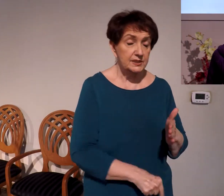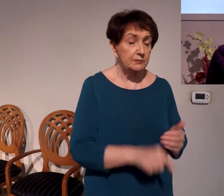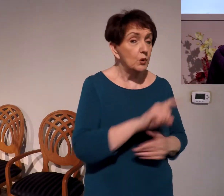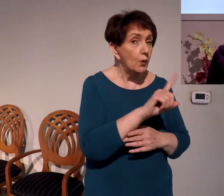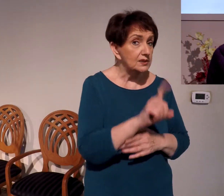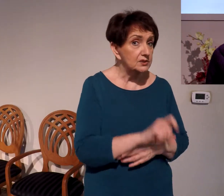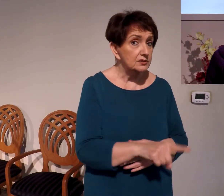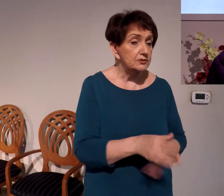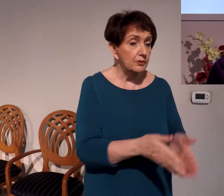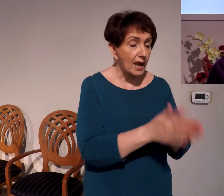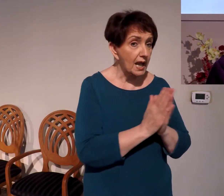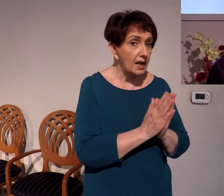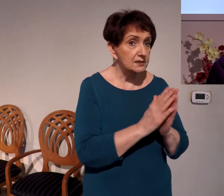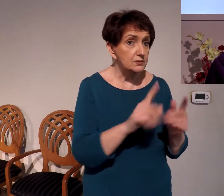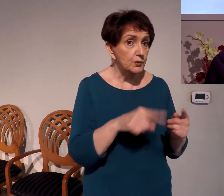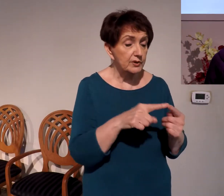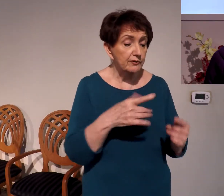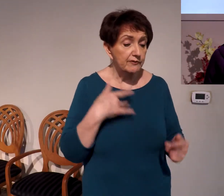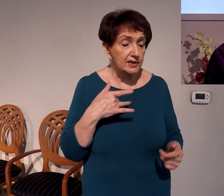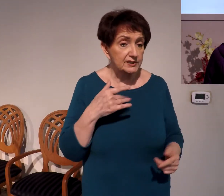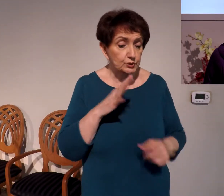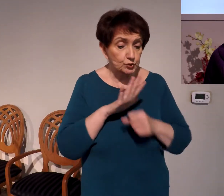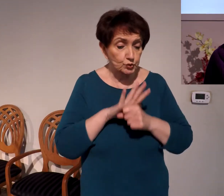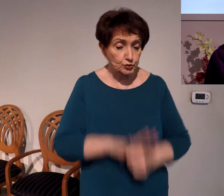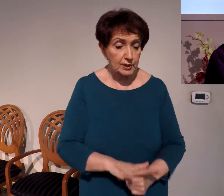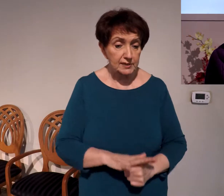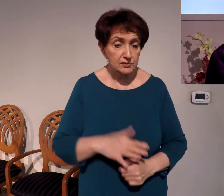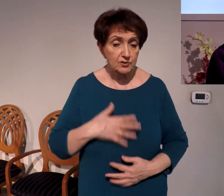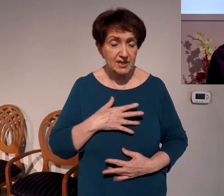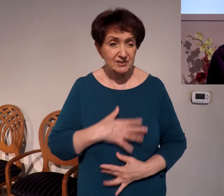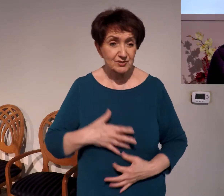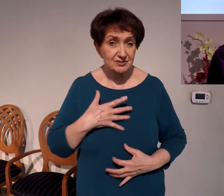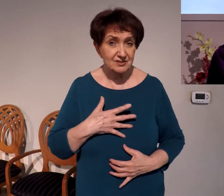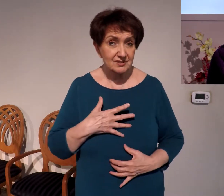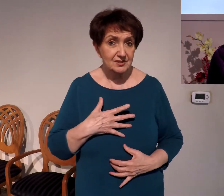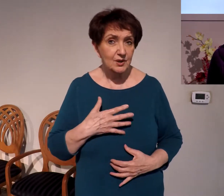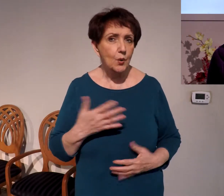stressed or anxious is there anything I can do about it this moment?